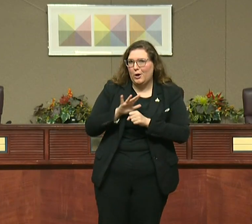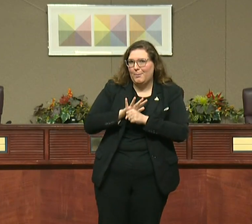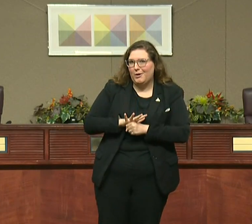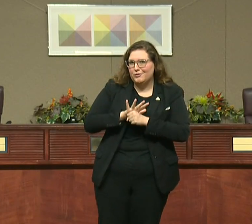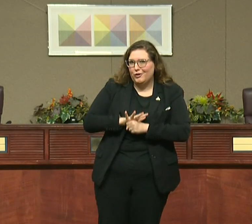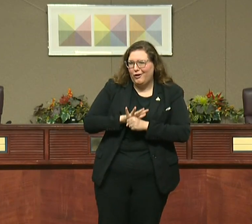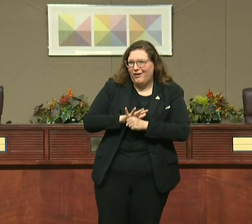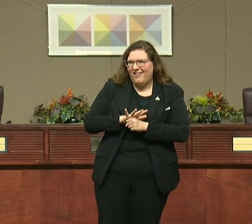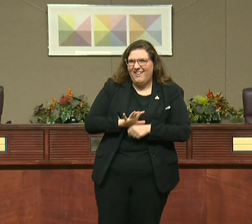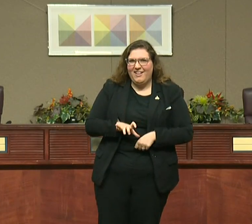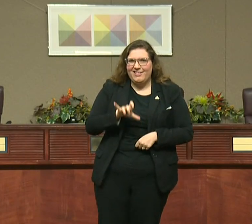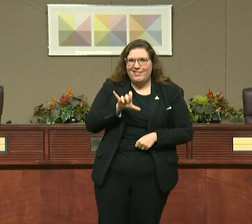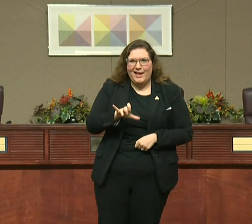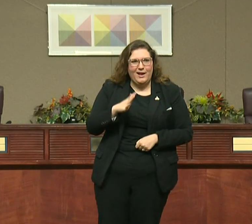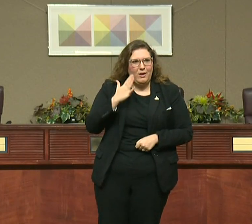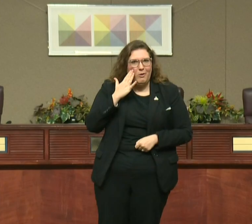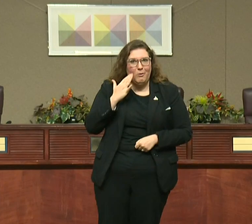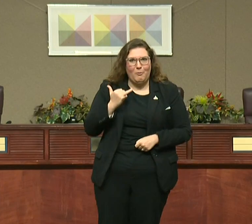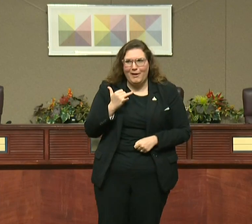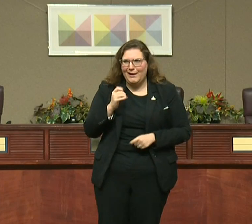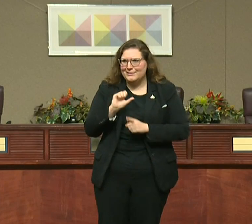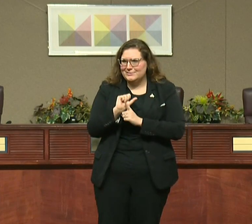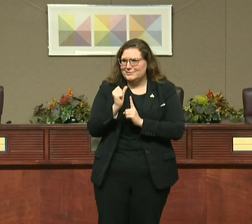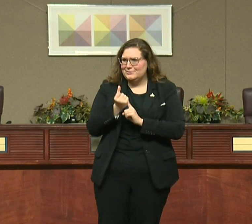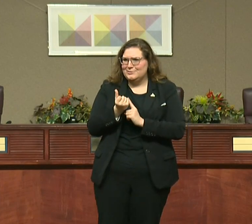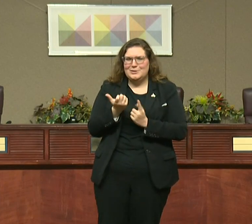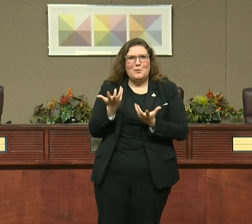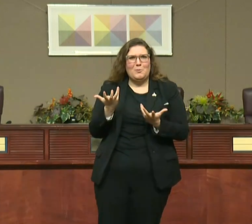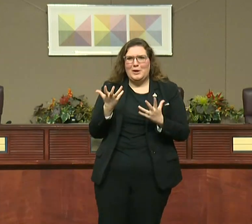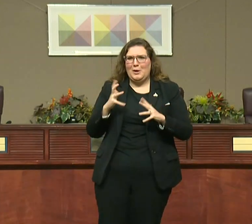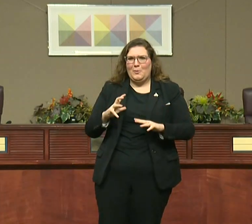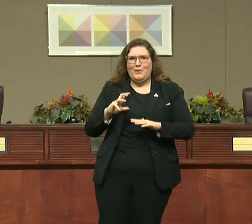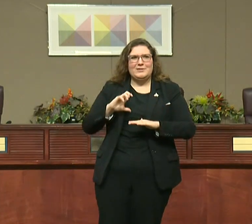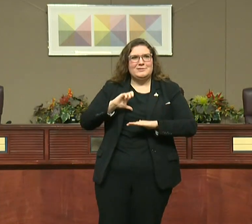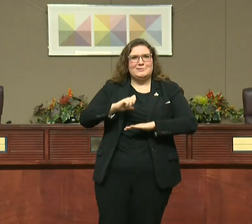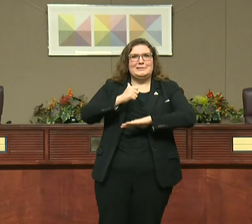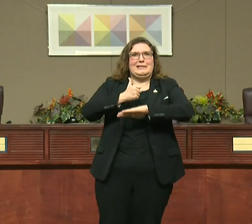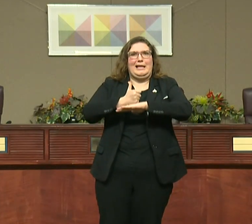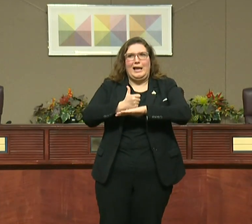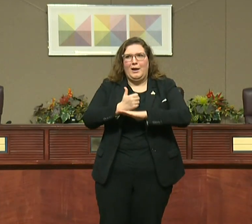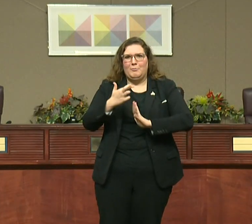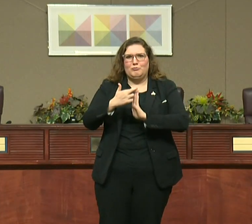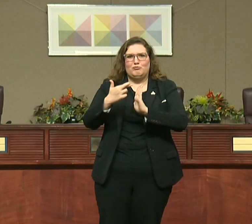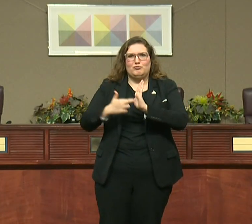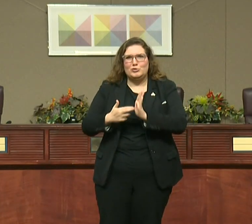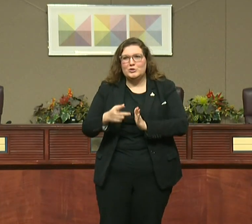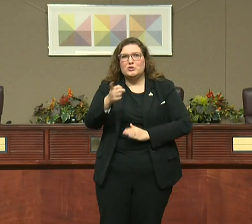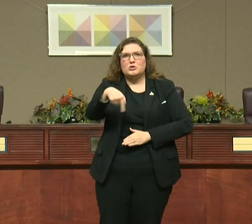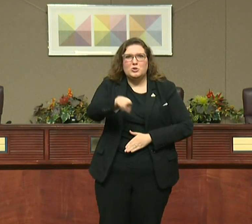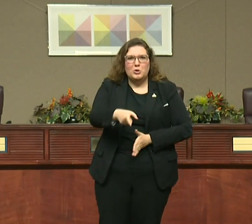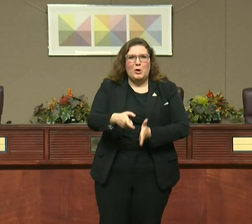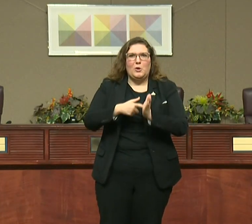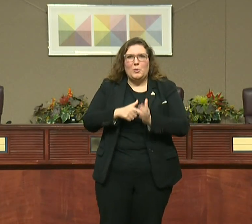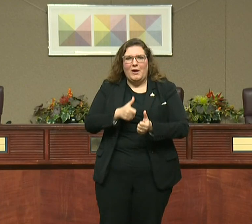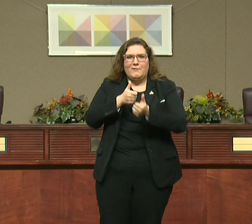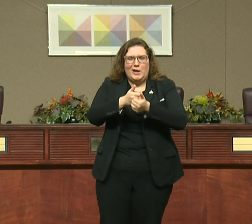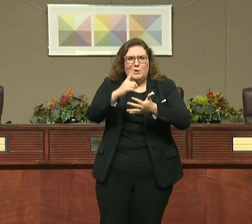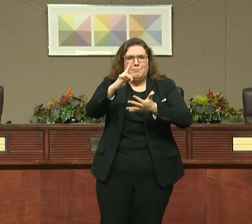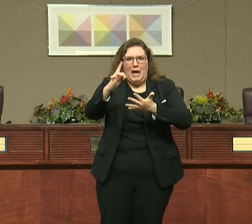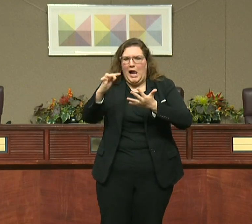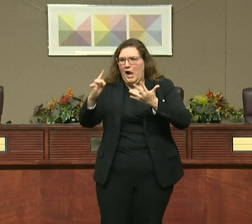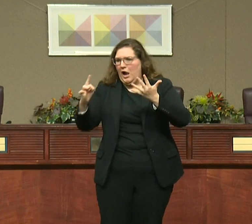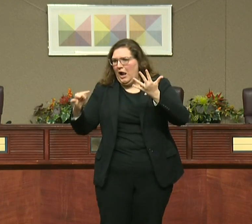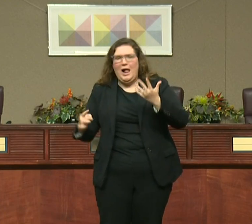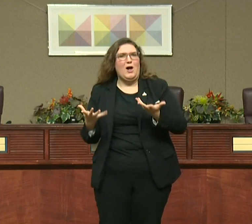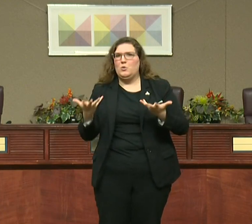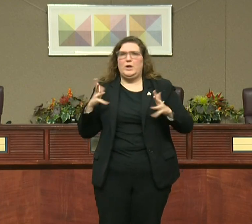in a situation where we put additional mandates in place. Earlier today, I had a